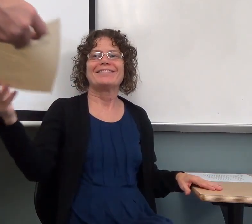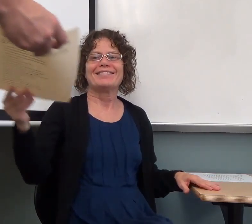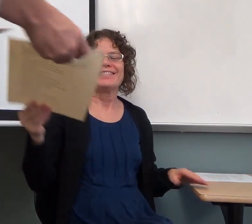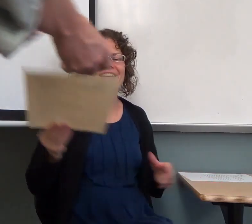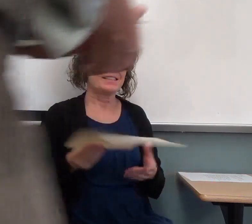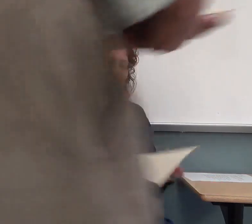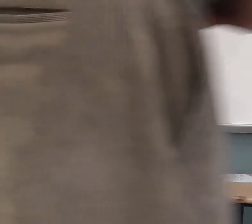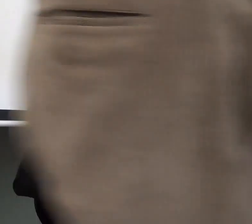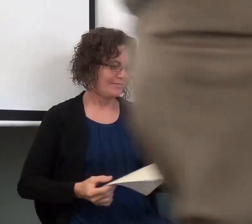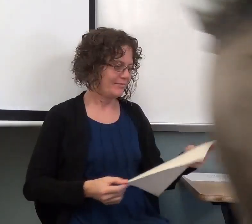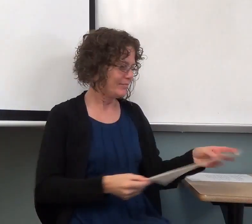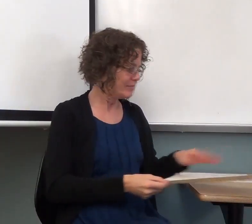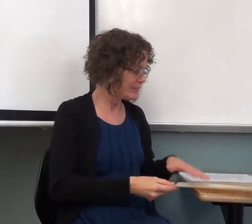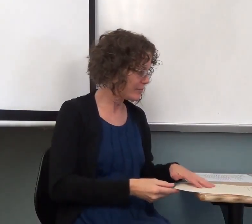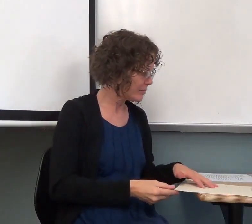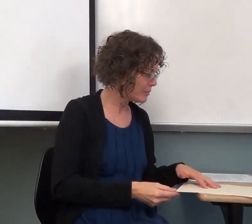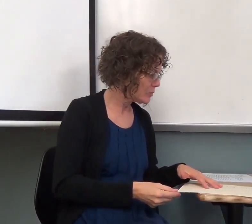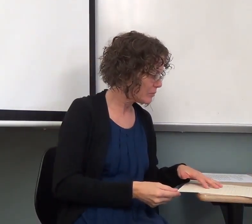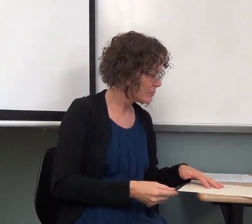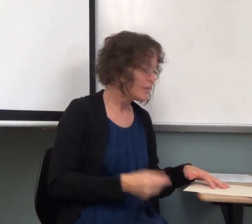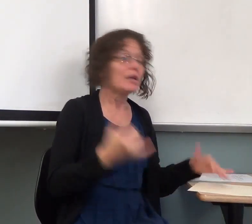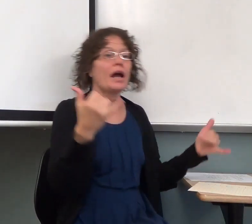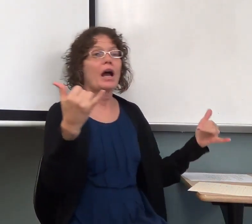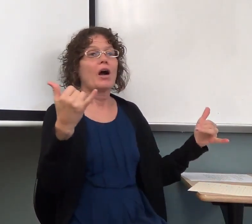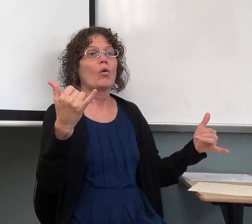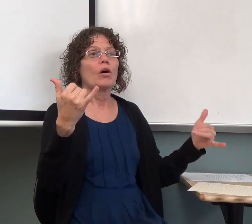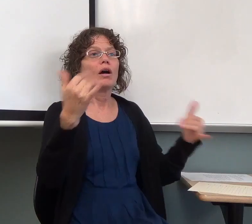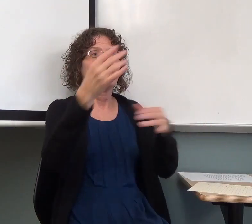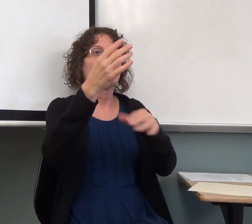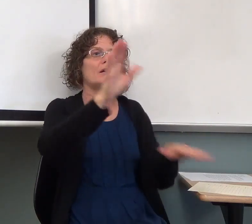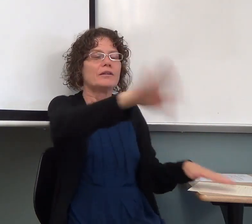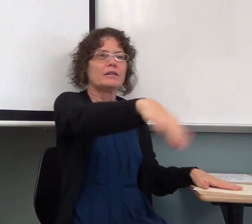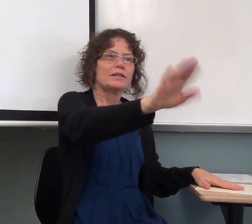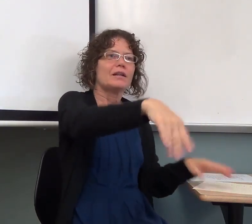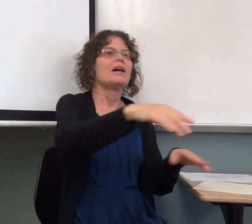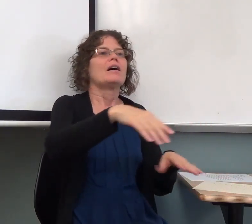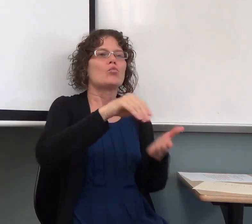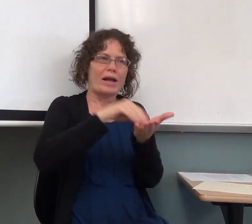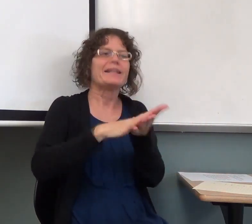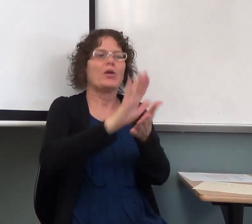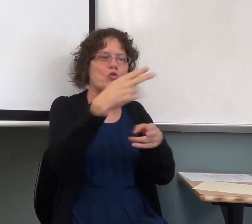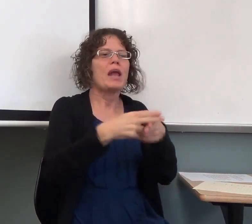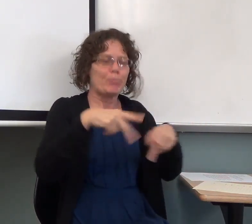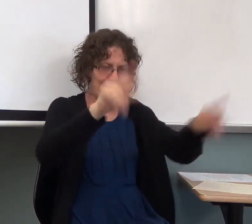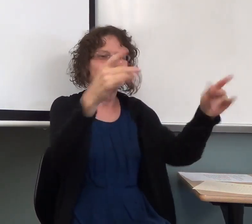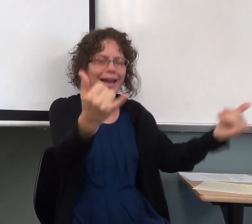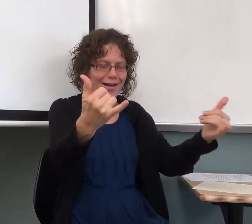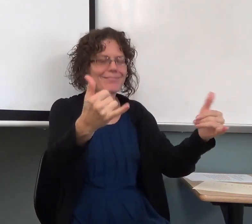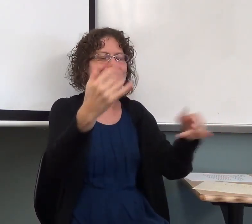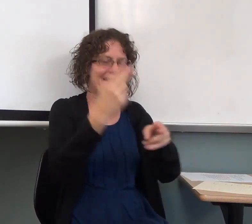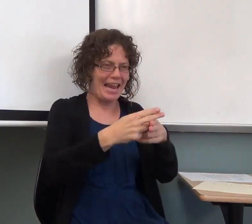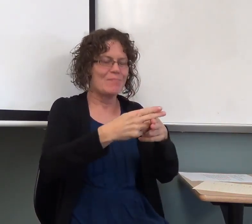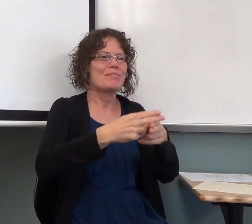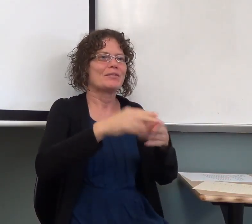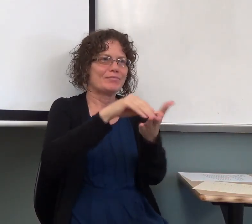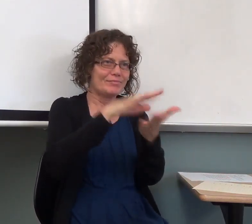Absolutely. Thanks. I make extras. Okay, now, name. Yes, you can do that now. You can do that now. Put your name in the top right